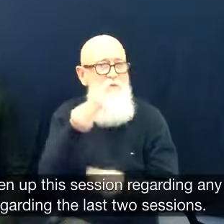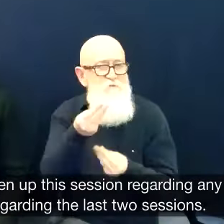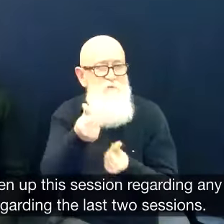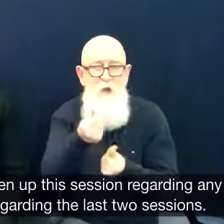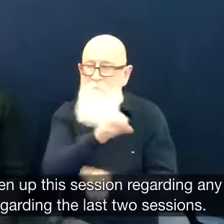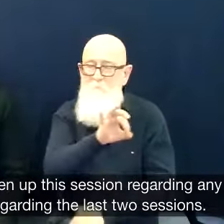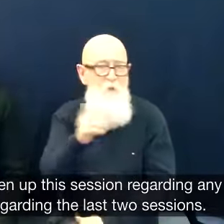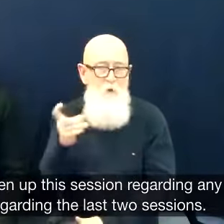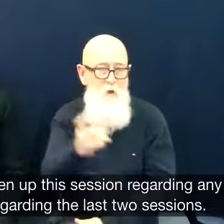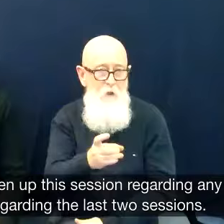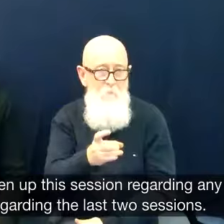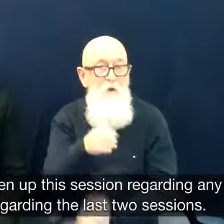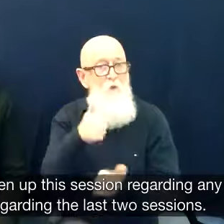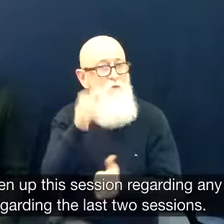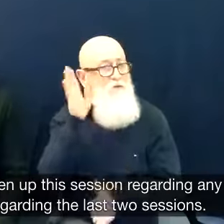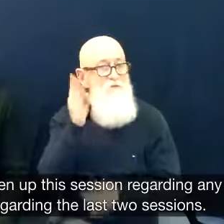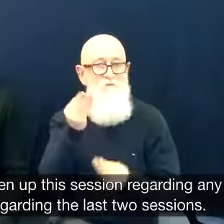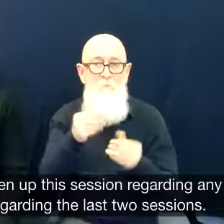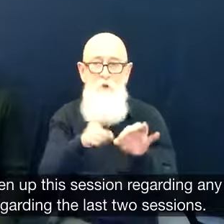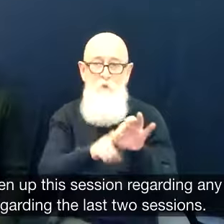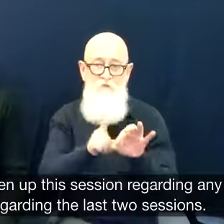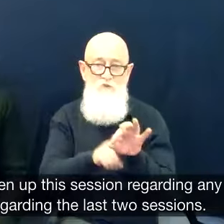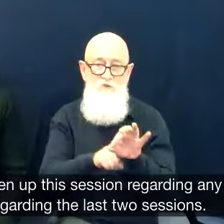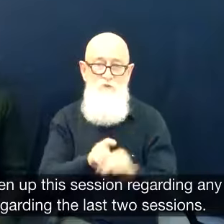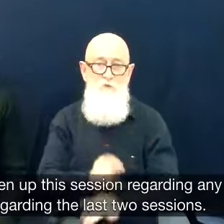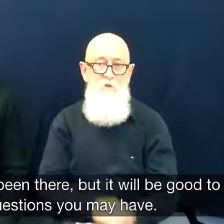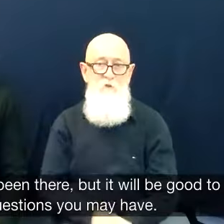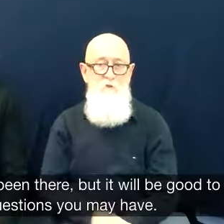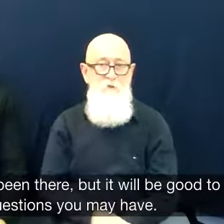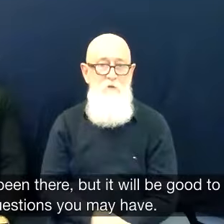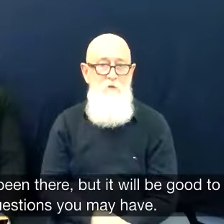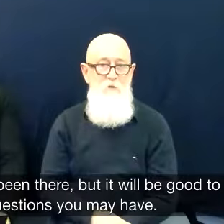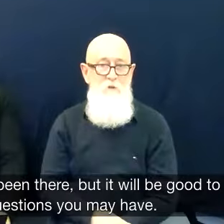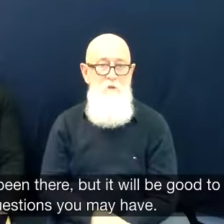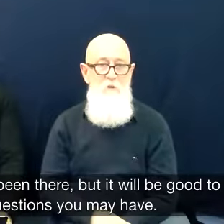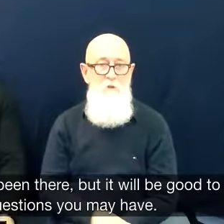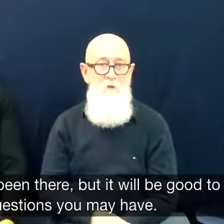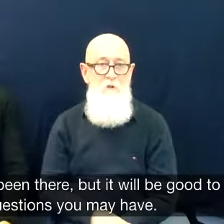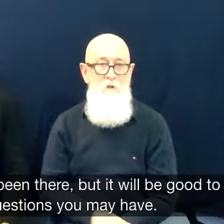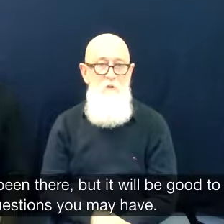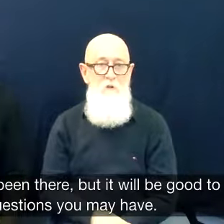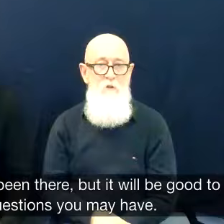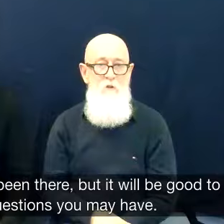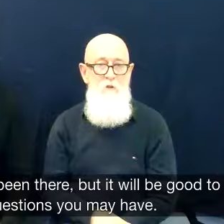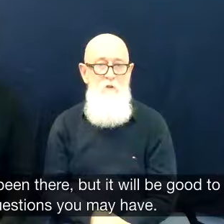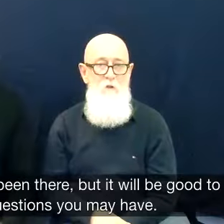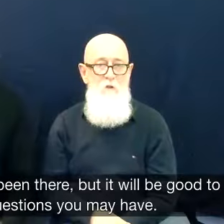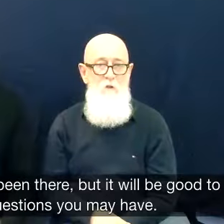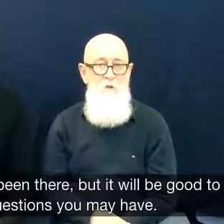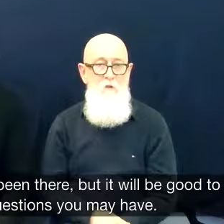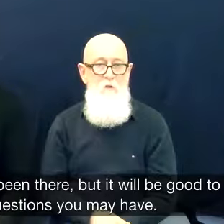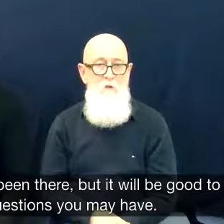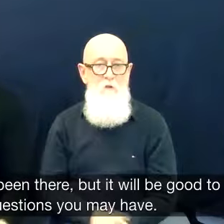of the questions you may have. And do that acknowledgement of country. Do you want me to do that again? Yes.